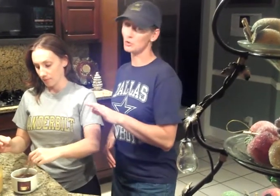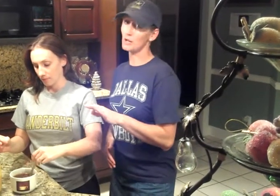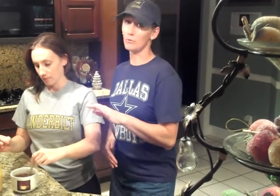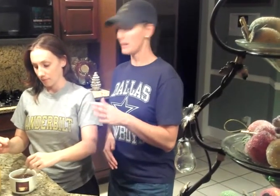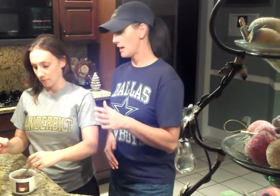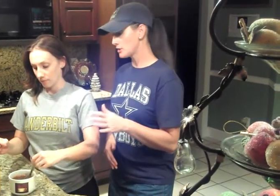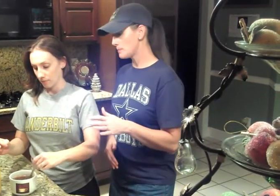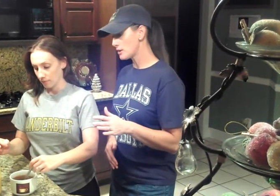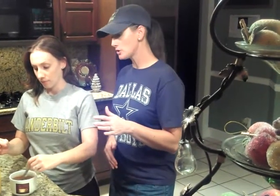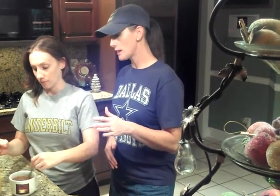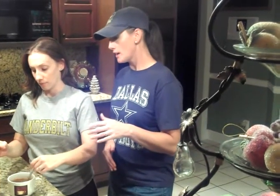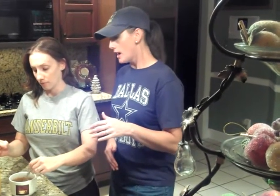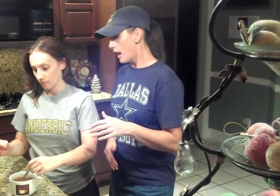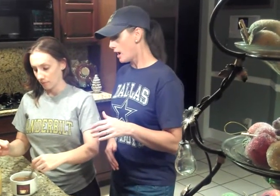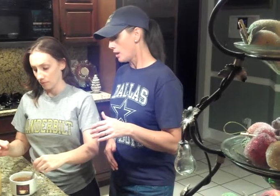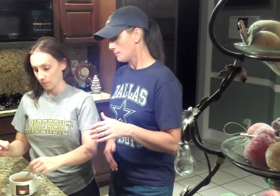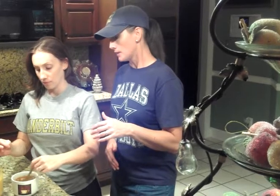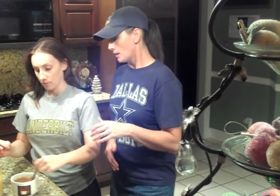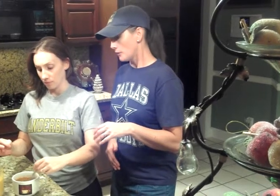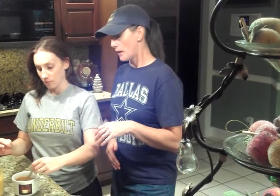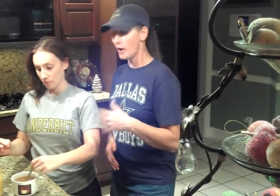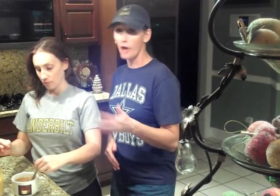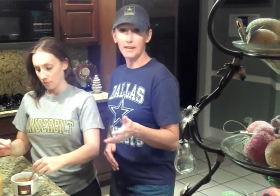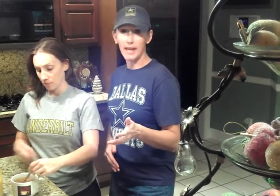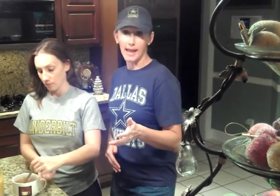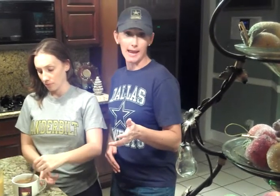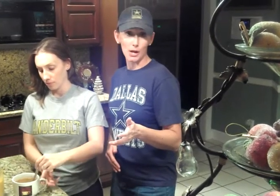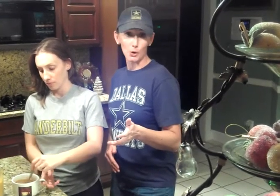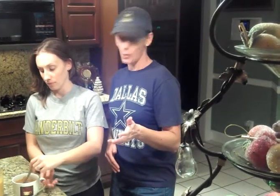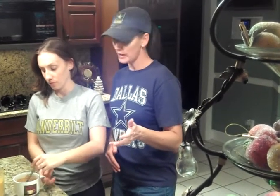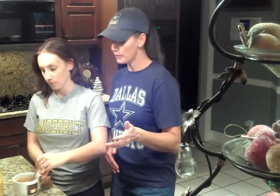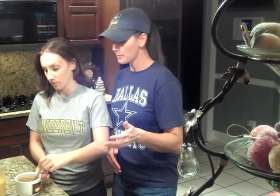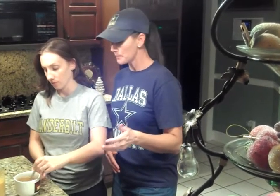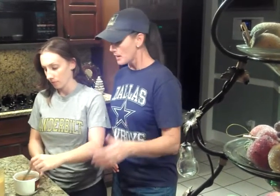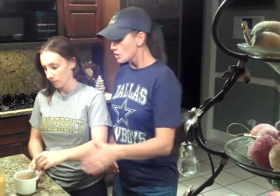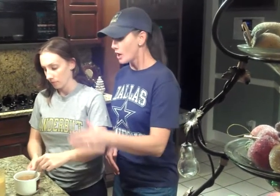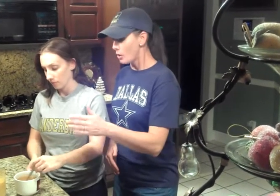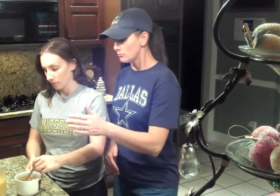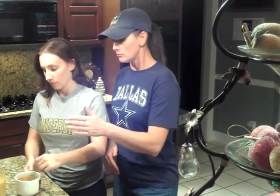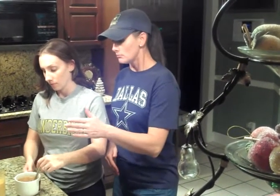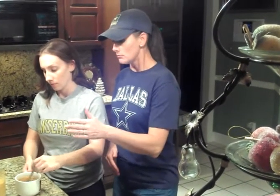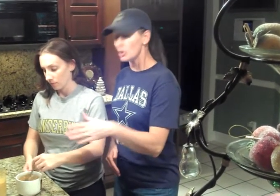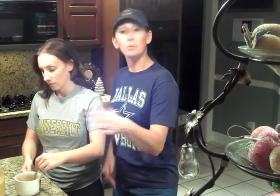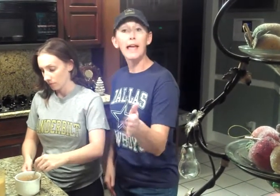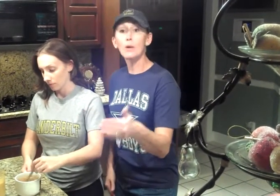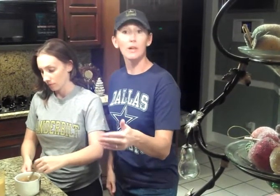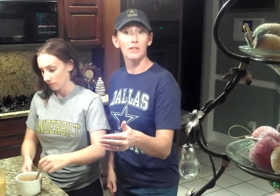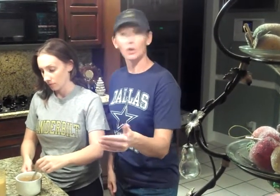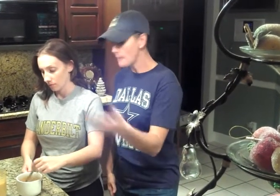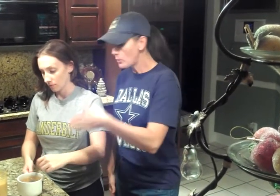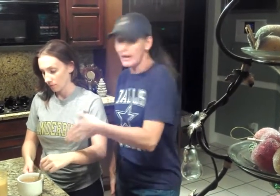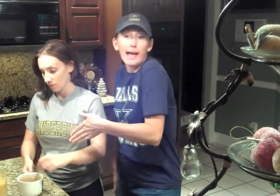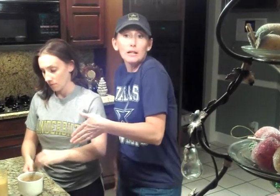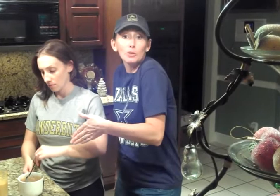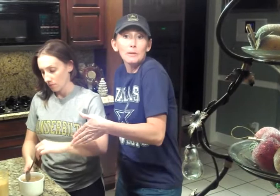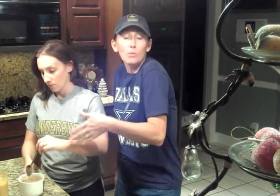treat right now, especially you have coffee cake or whatever. So play with it. You may want to add a little bit